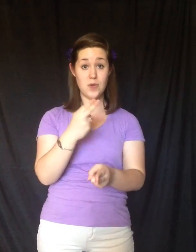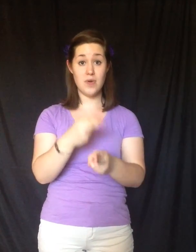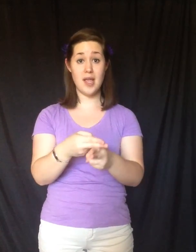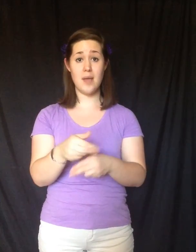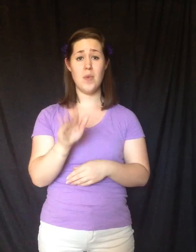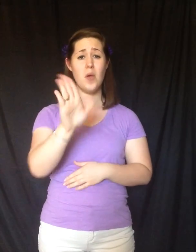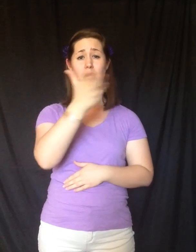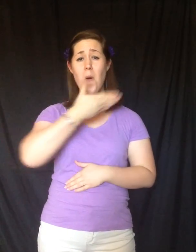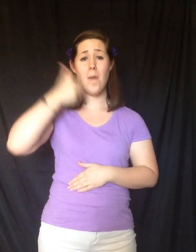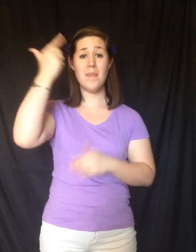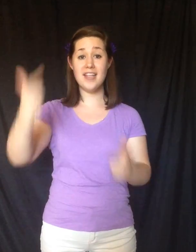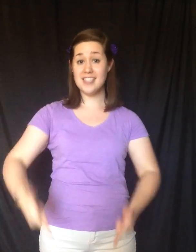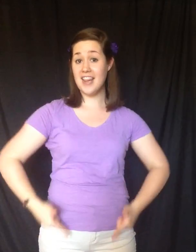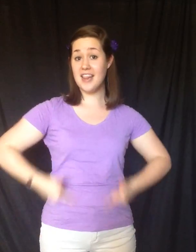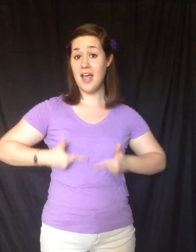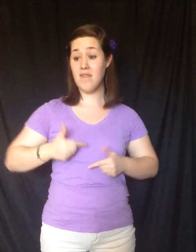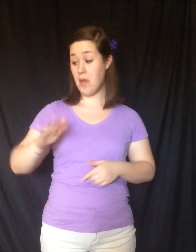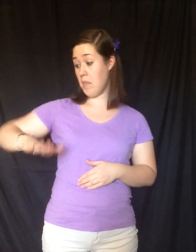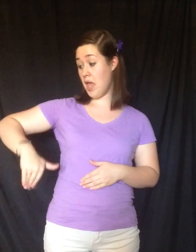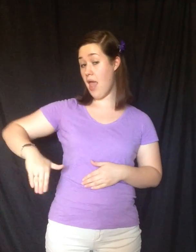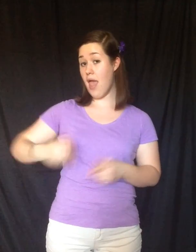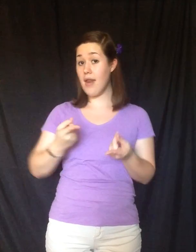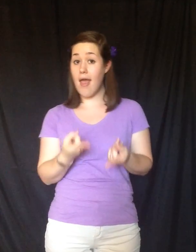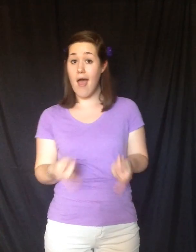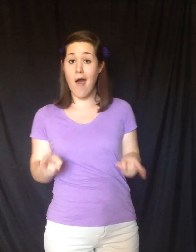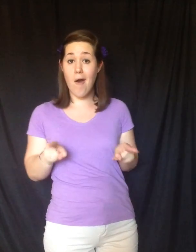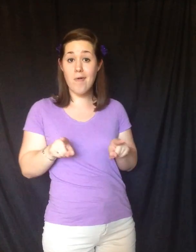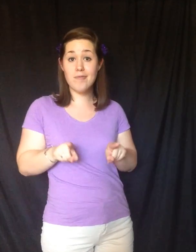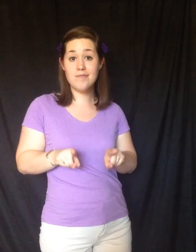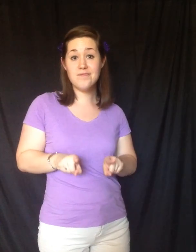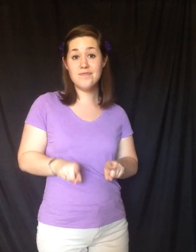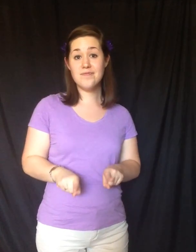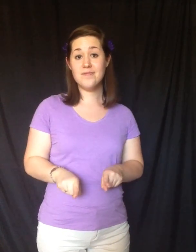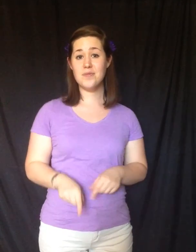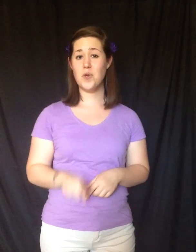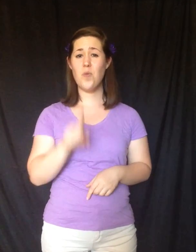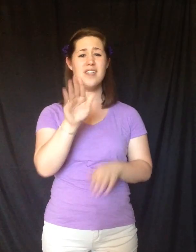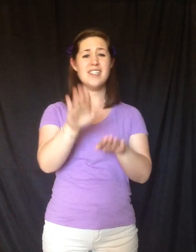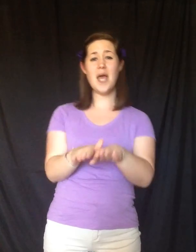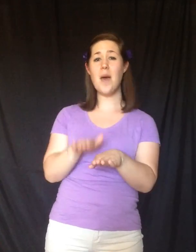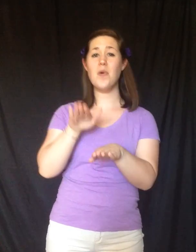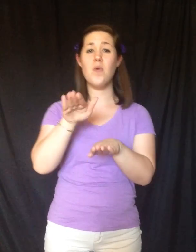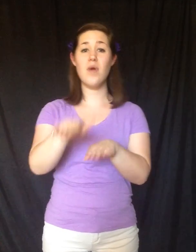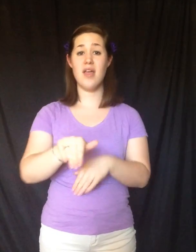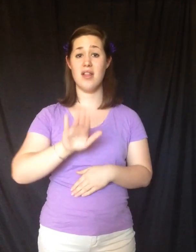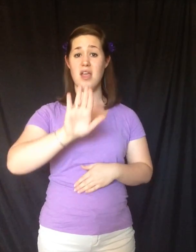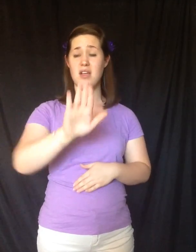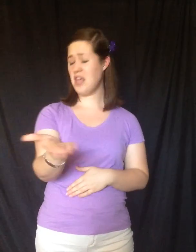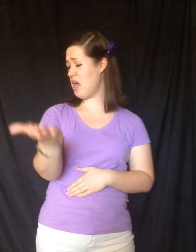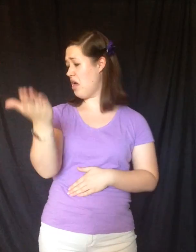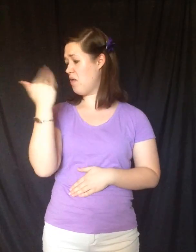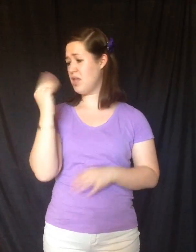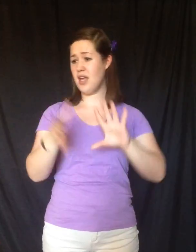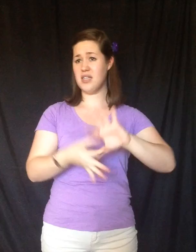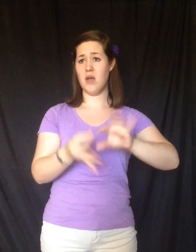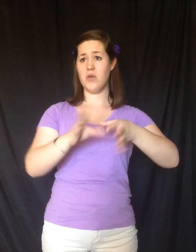new name. Your best life up ahead now. You're one step away. Lay down, lay down